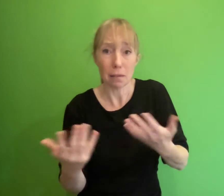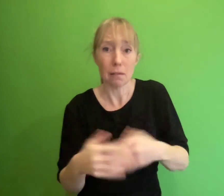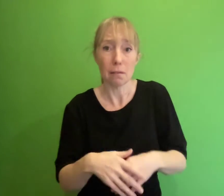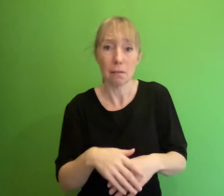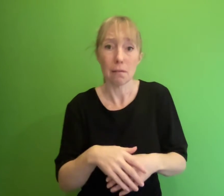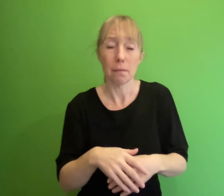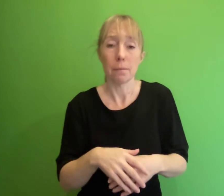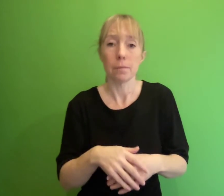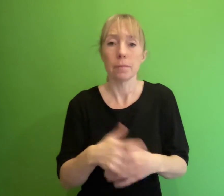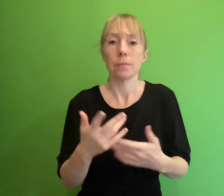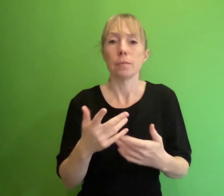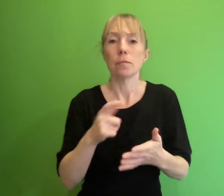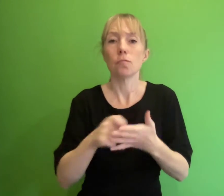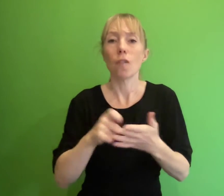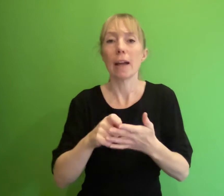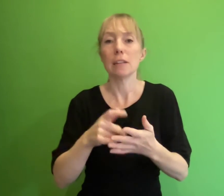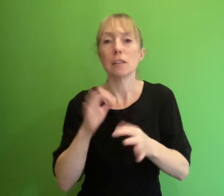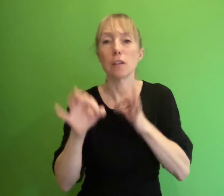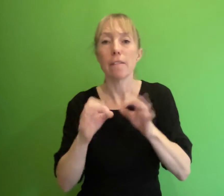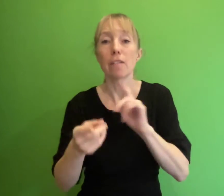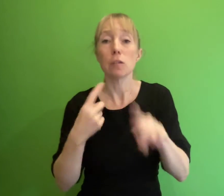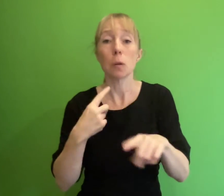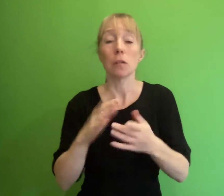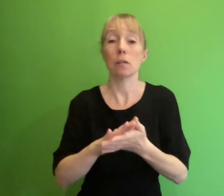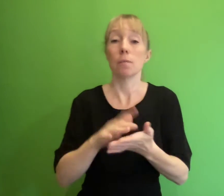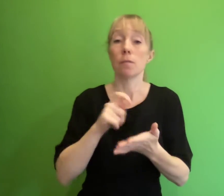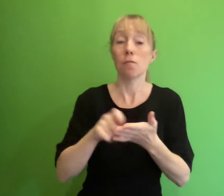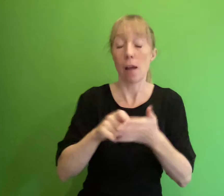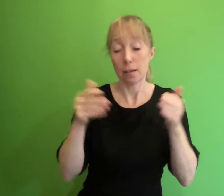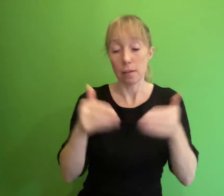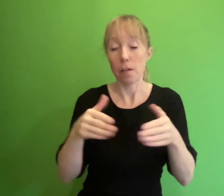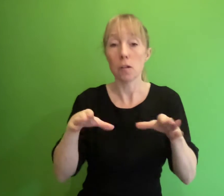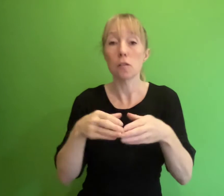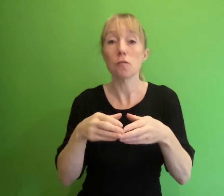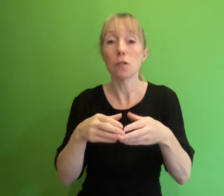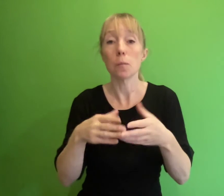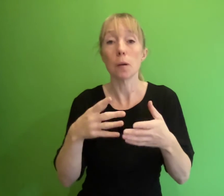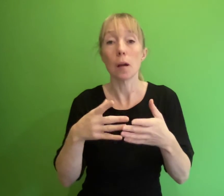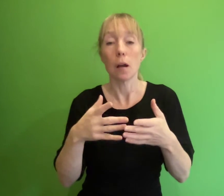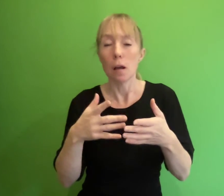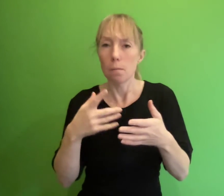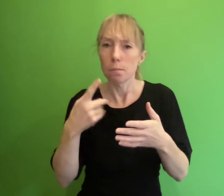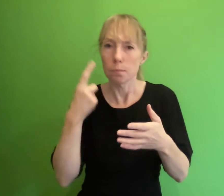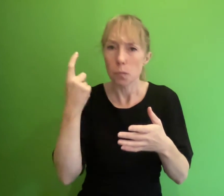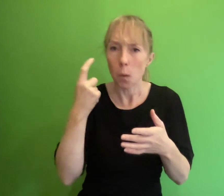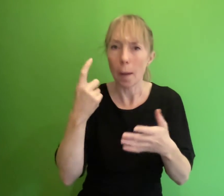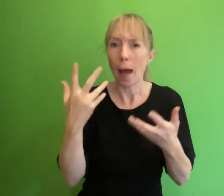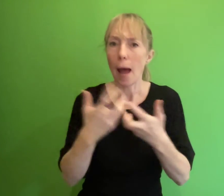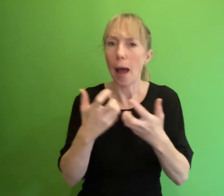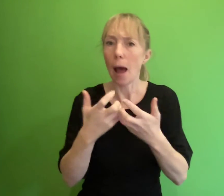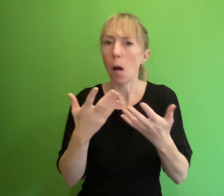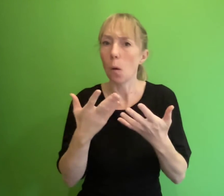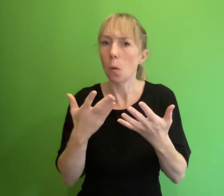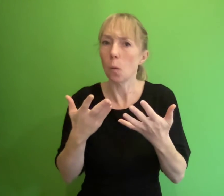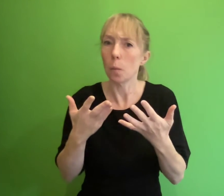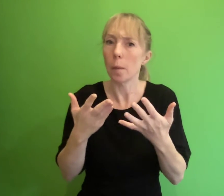The Writers Focus Group investigated how access co-production with deaf and disabled people might be part of the creative